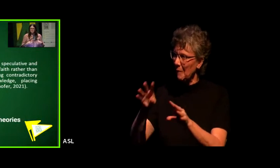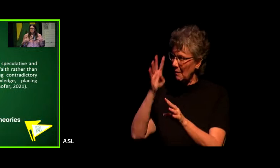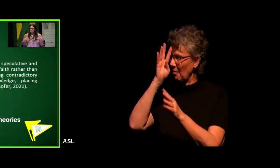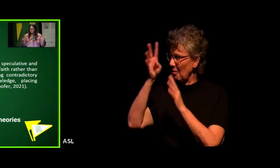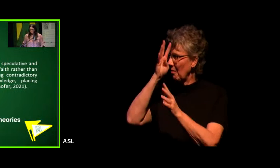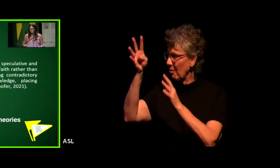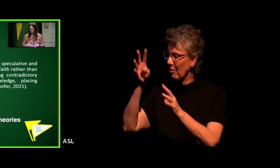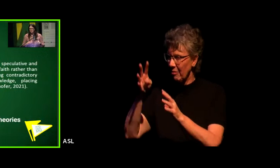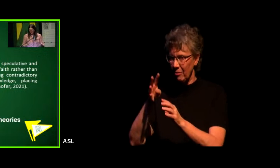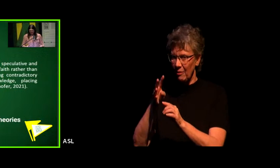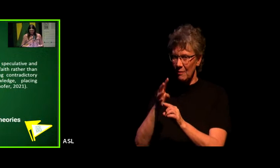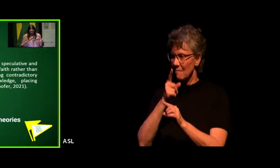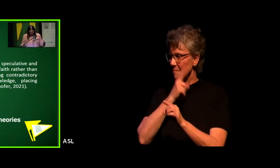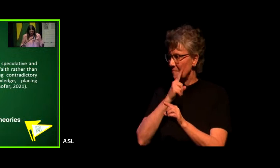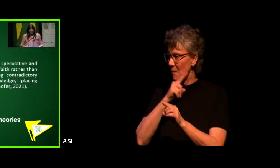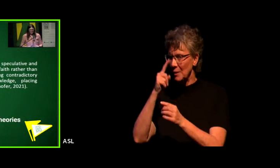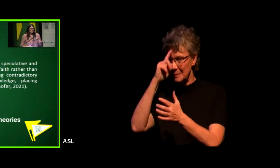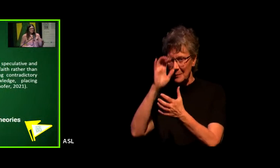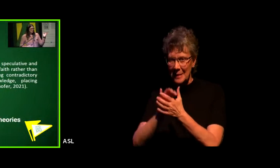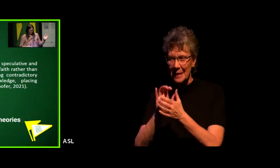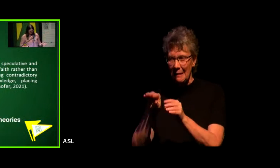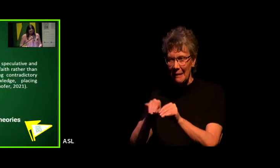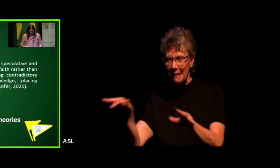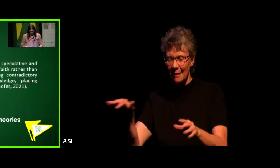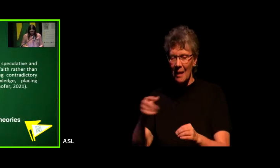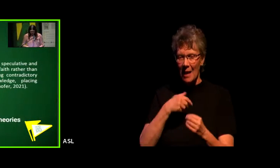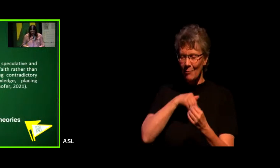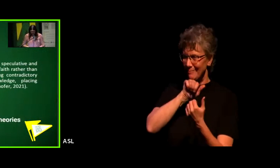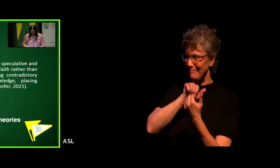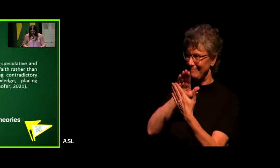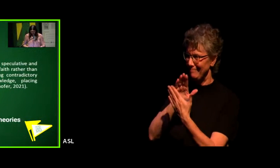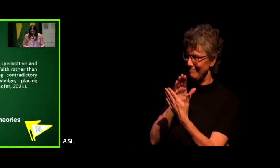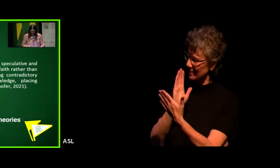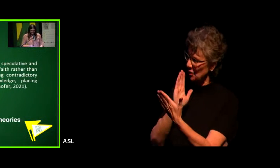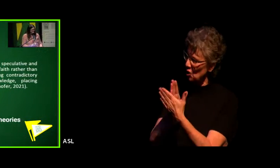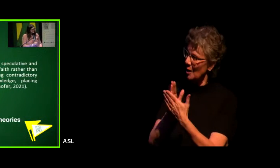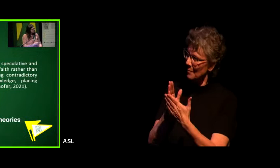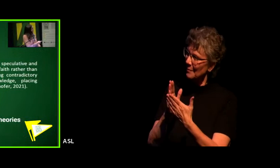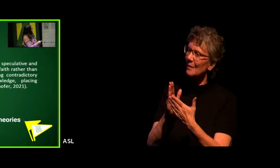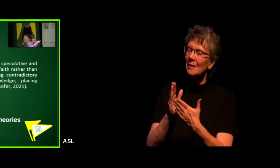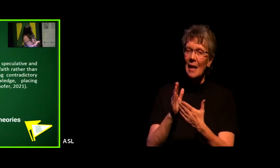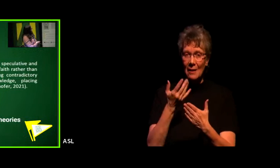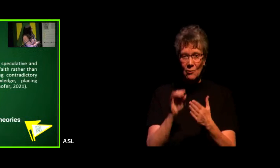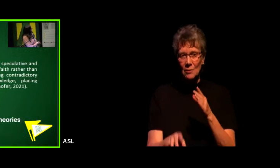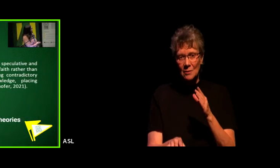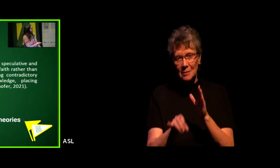archaeology to respond and engage with all these very terrible people.